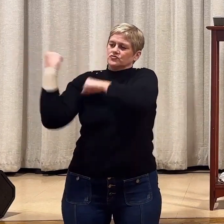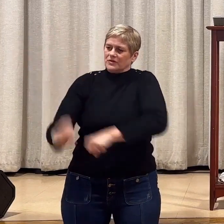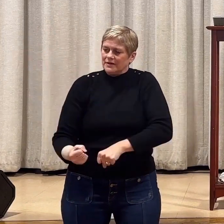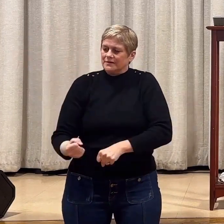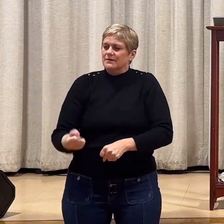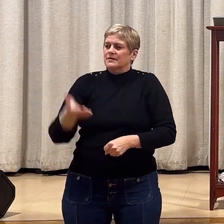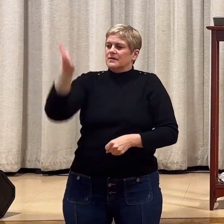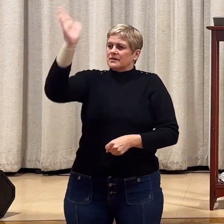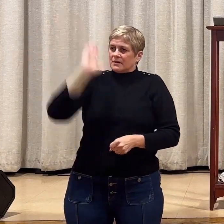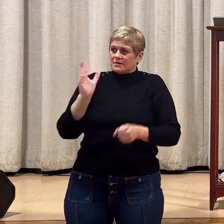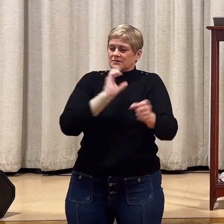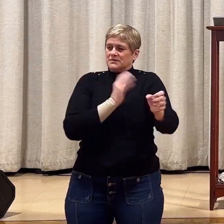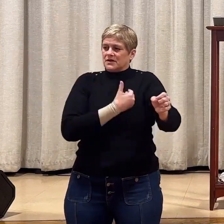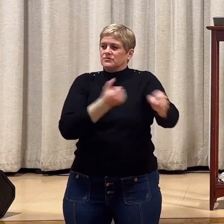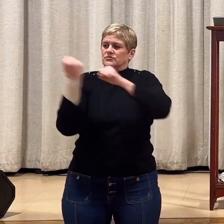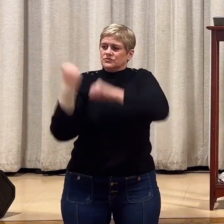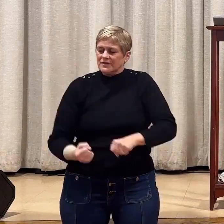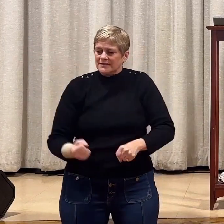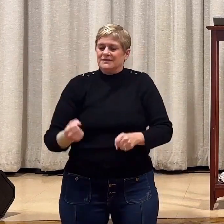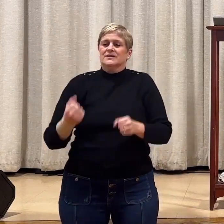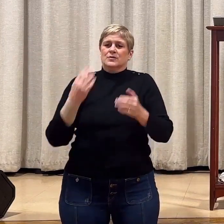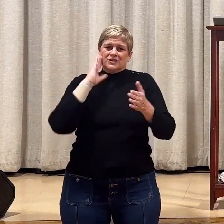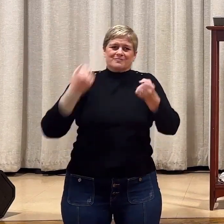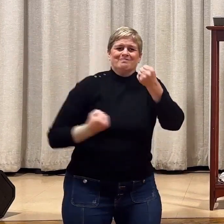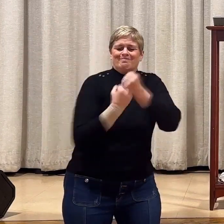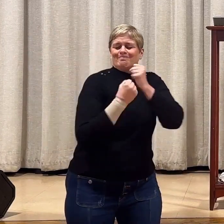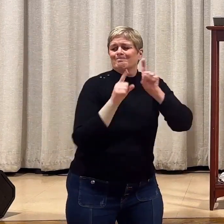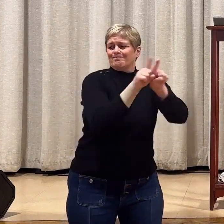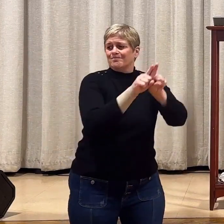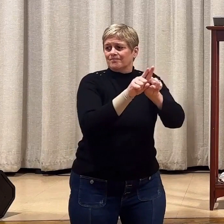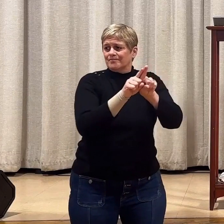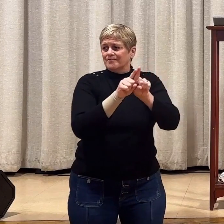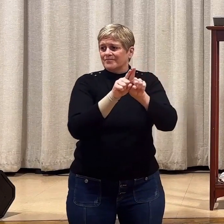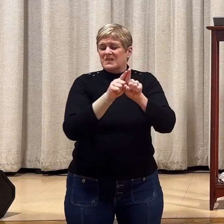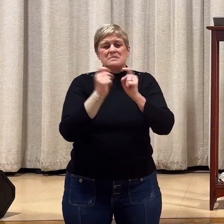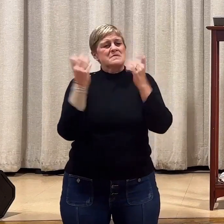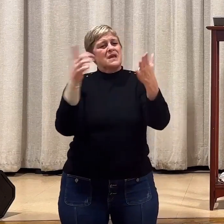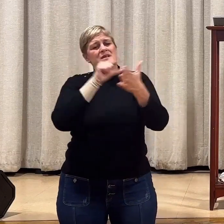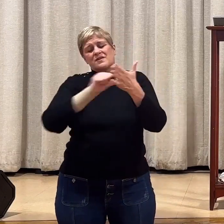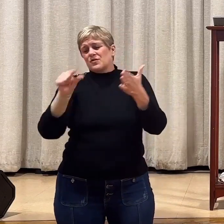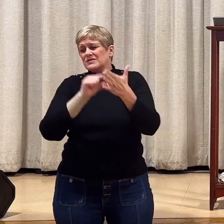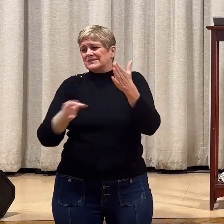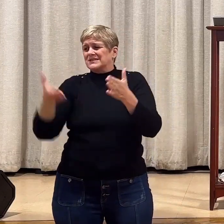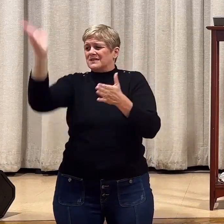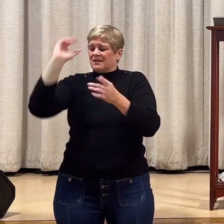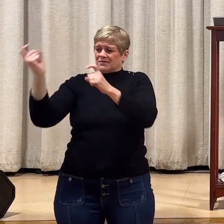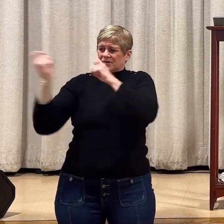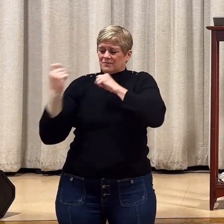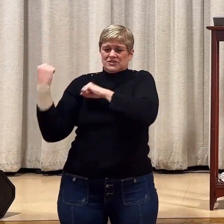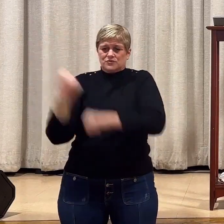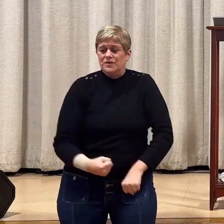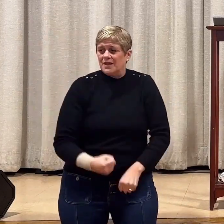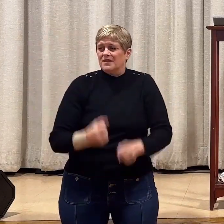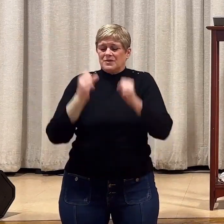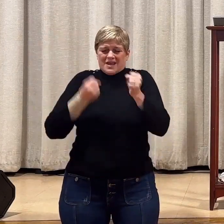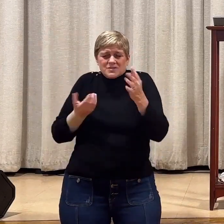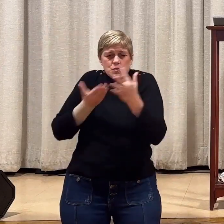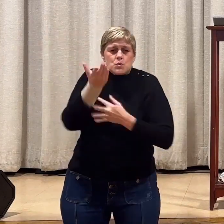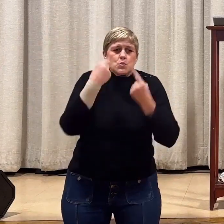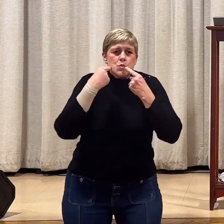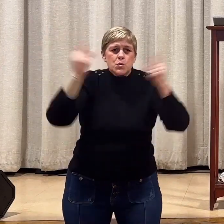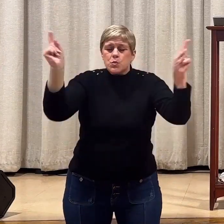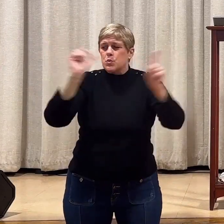strength. God himself is our strength, and Christ is our strength. There are many scriptures to that effect, that Christ's strength is